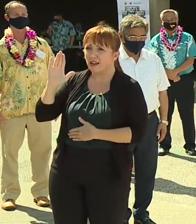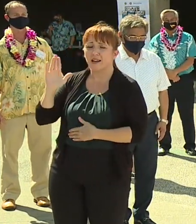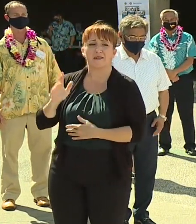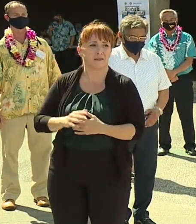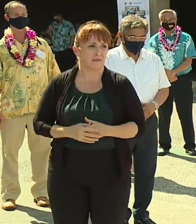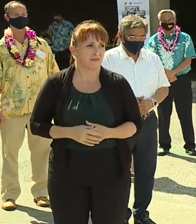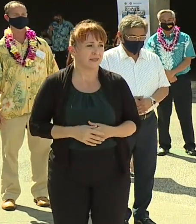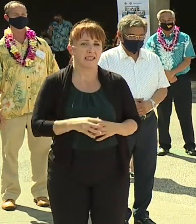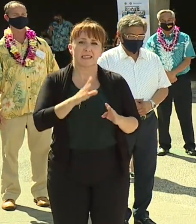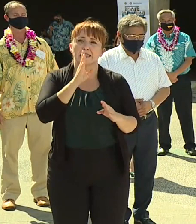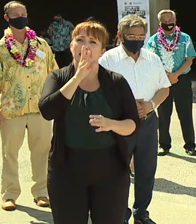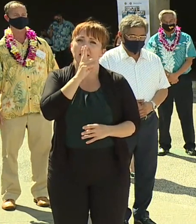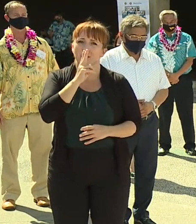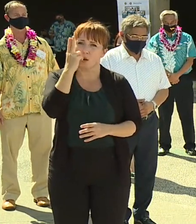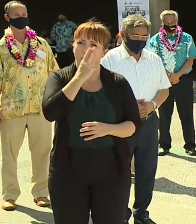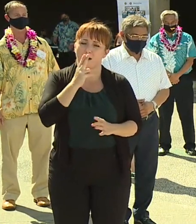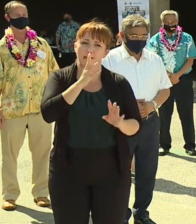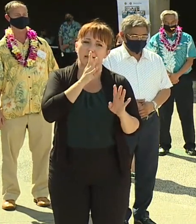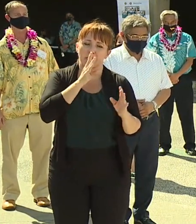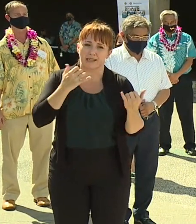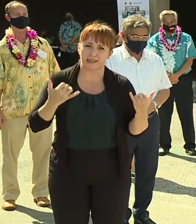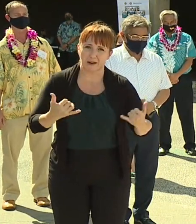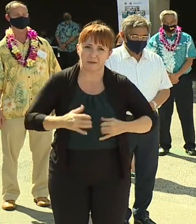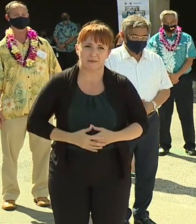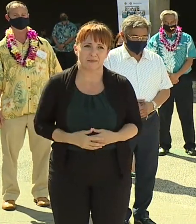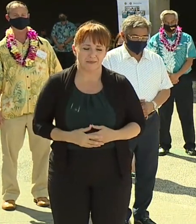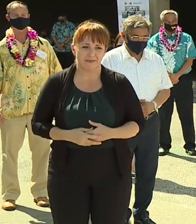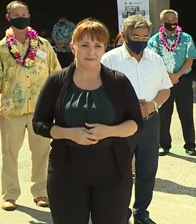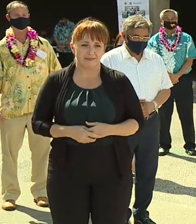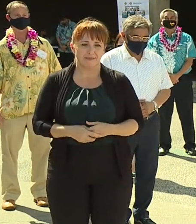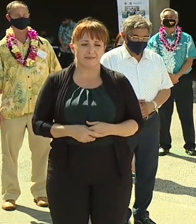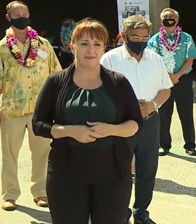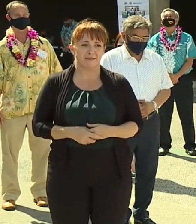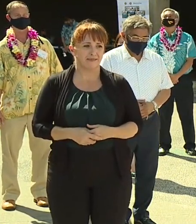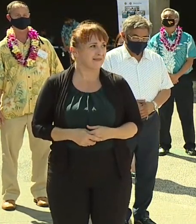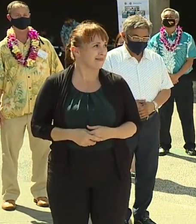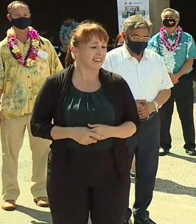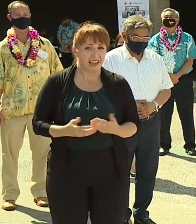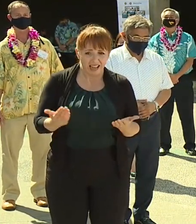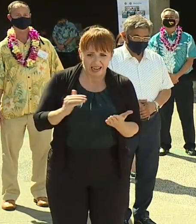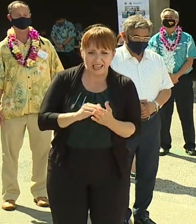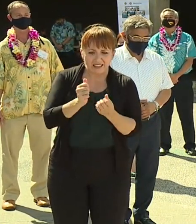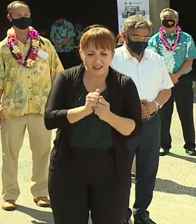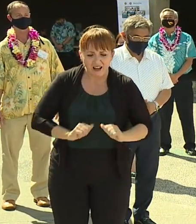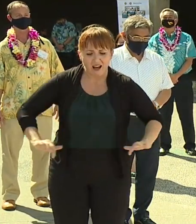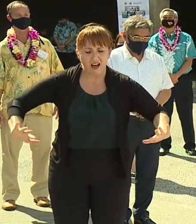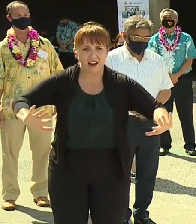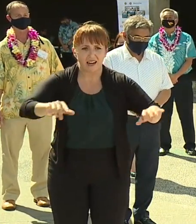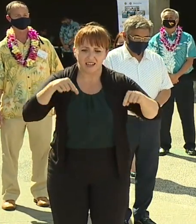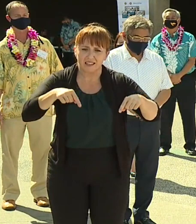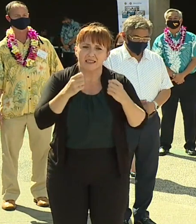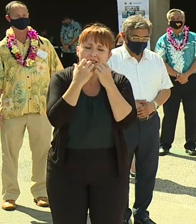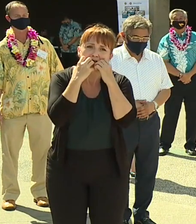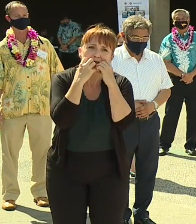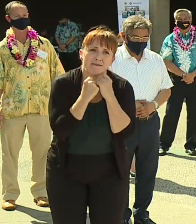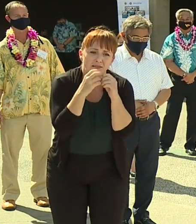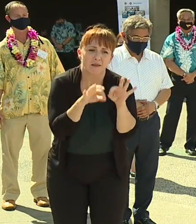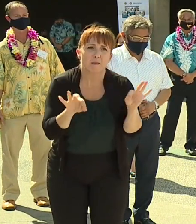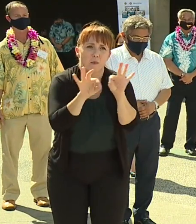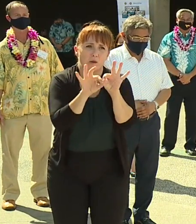pumehana, e malama ho'o mai kapu he malumau. Ke akua, again, this aina is very important. This